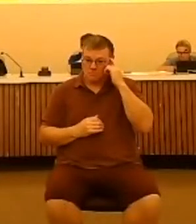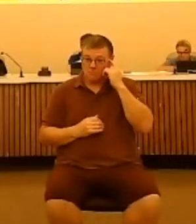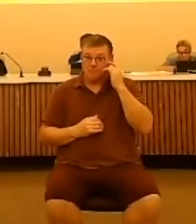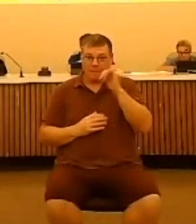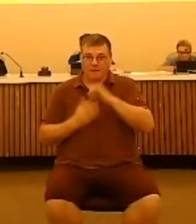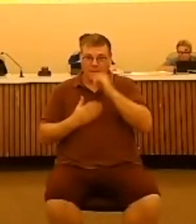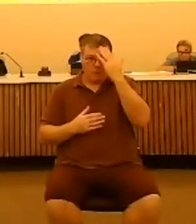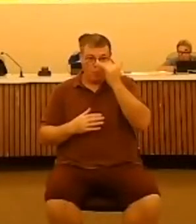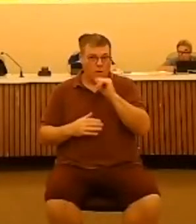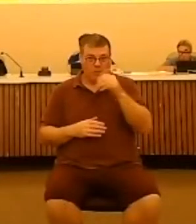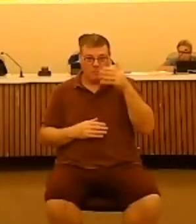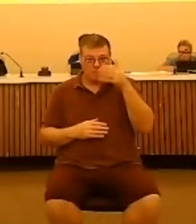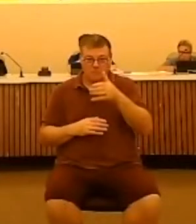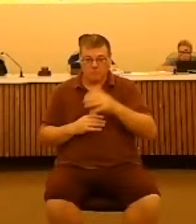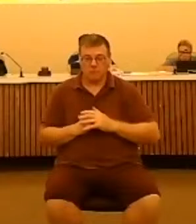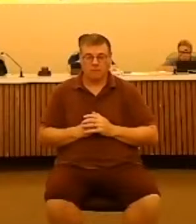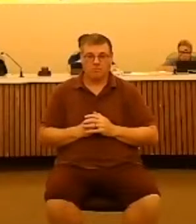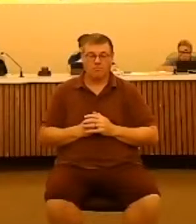there.